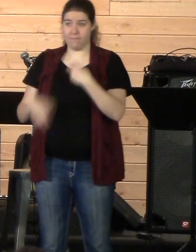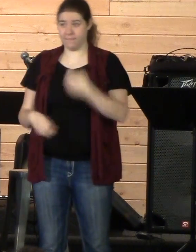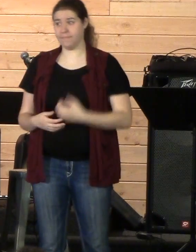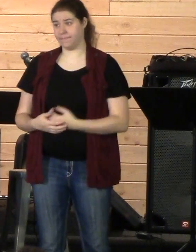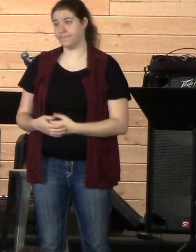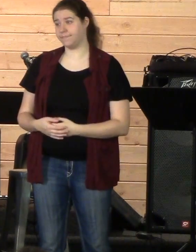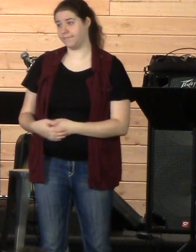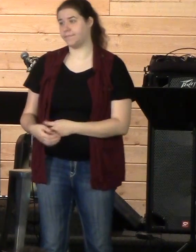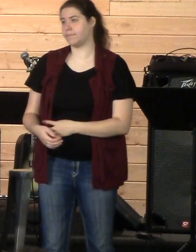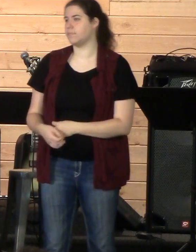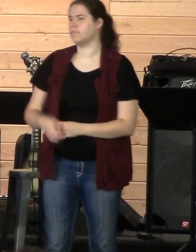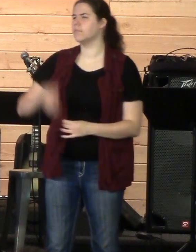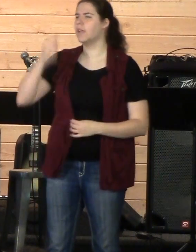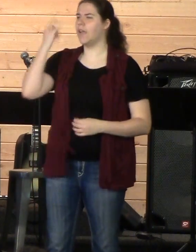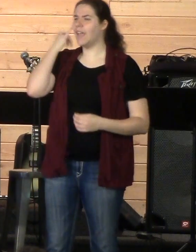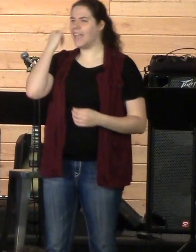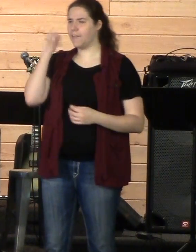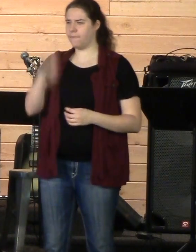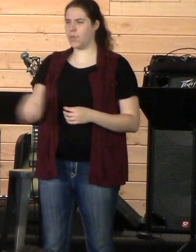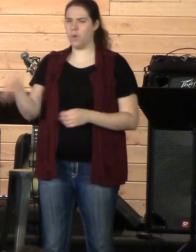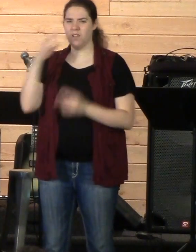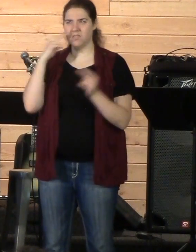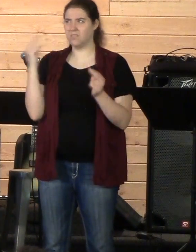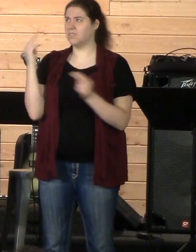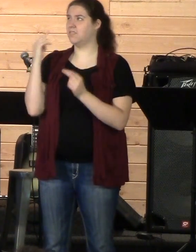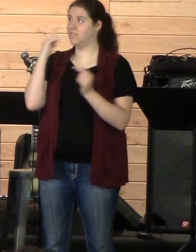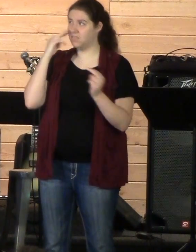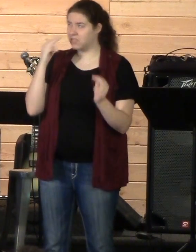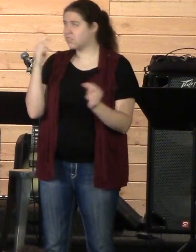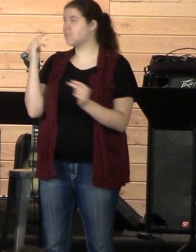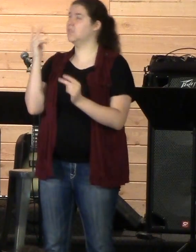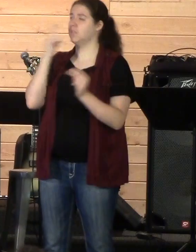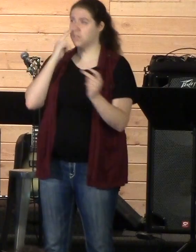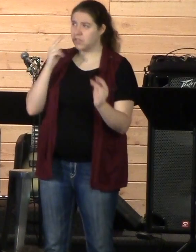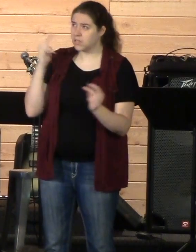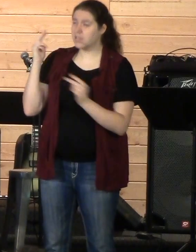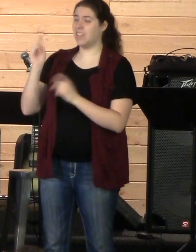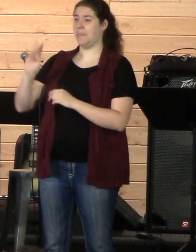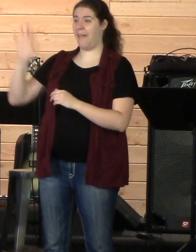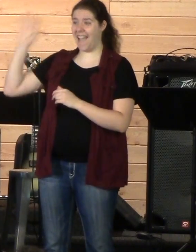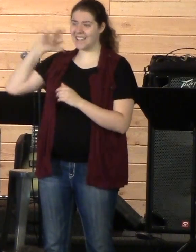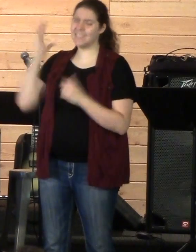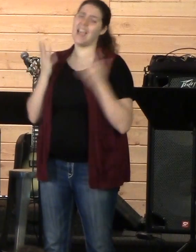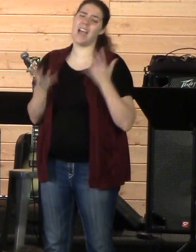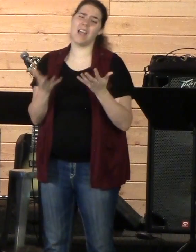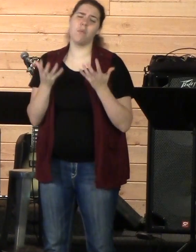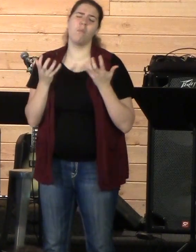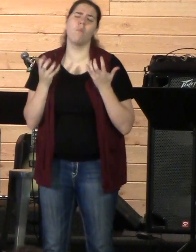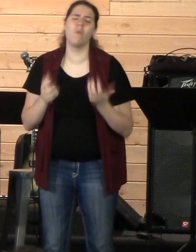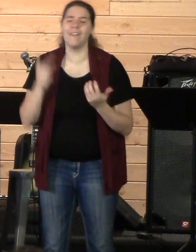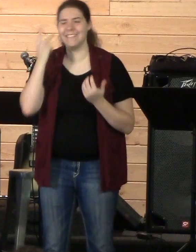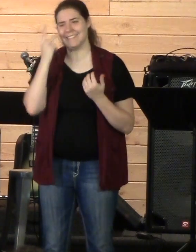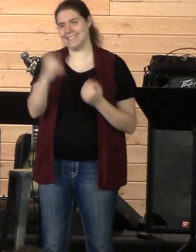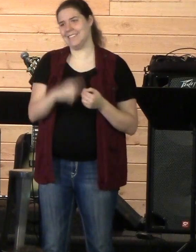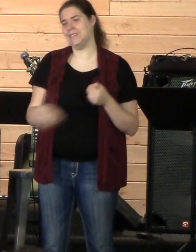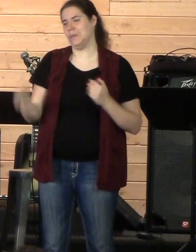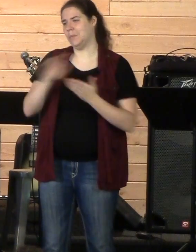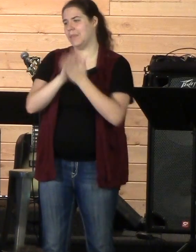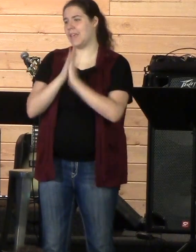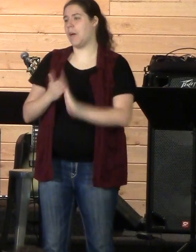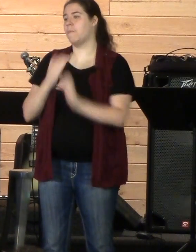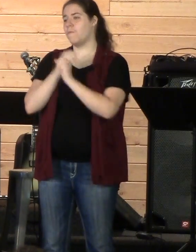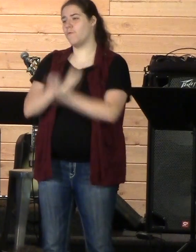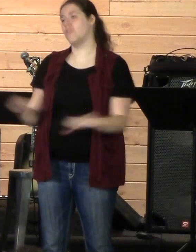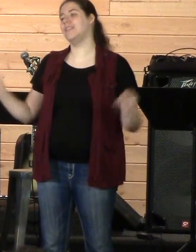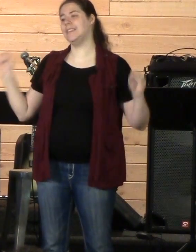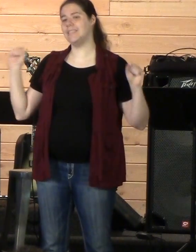haunted by your past, today I would love to see you get free of that, being haunted of it. I don't want you to not see it. I don't want you to know where